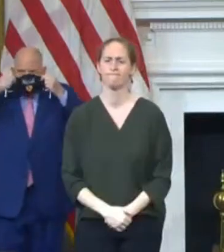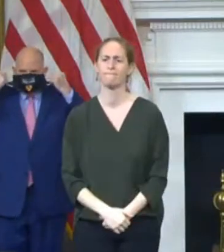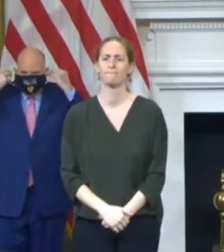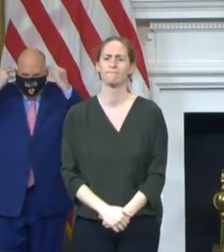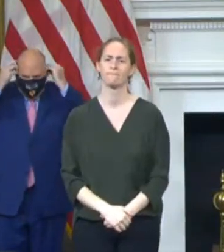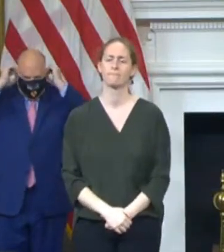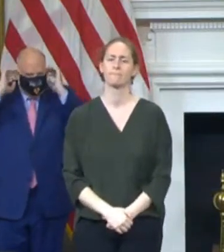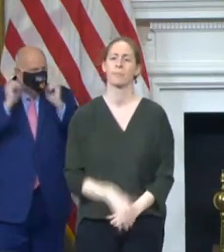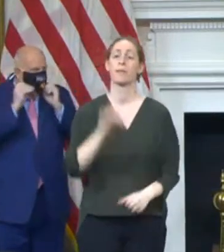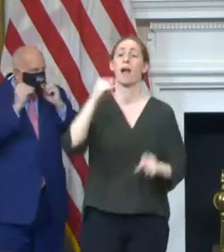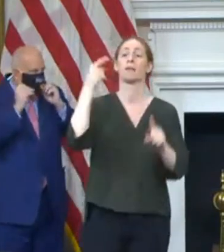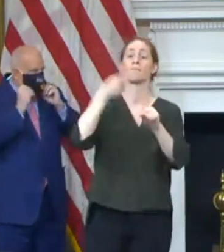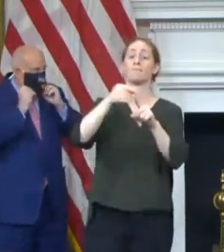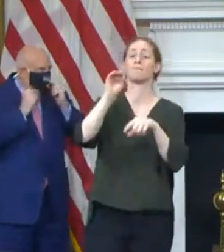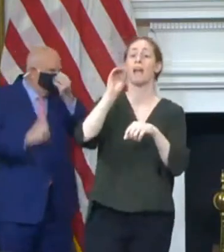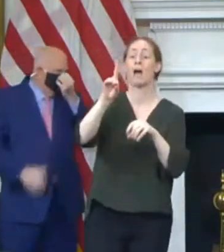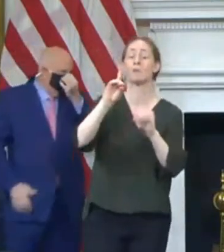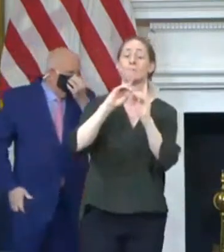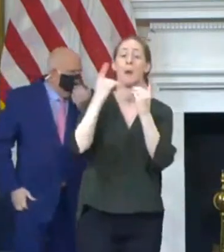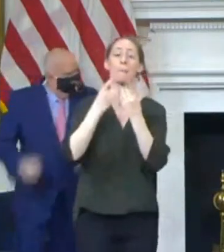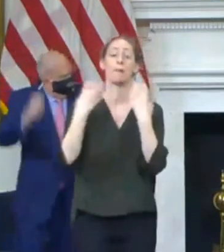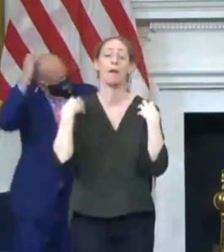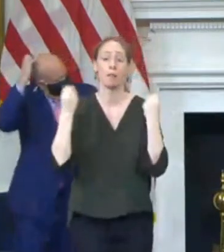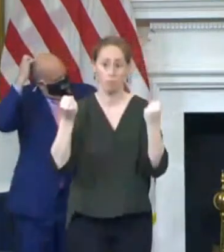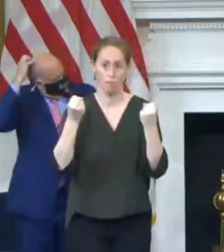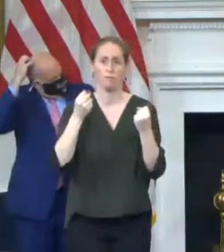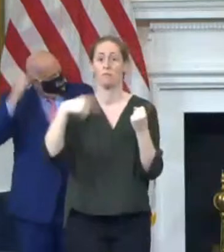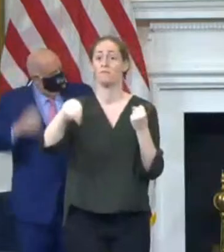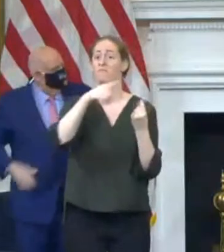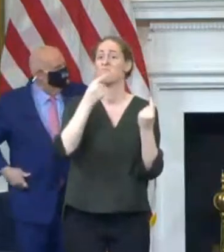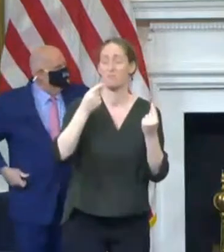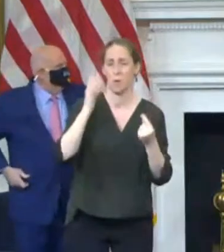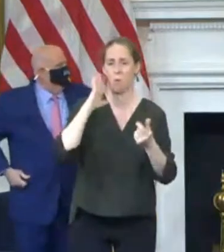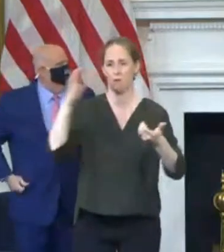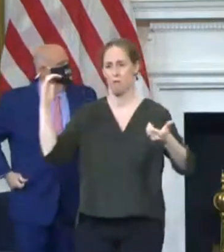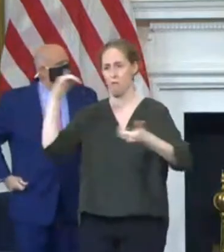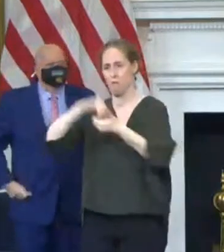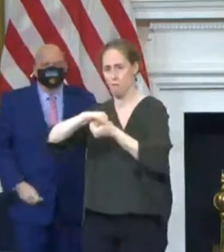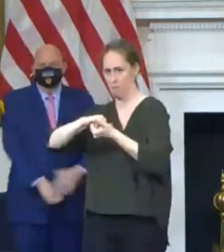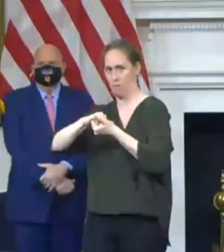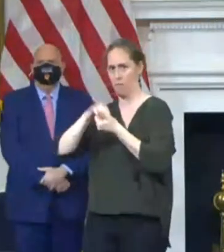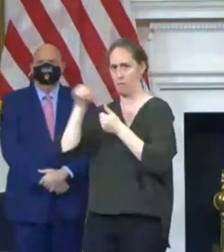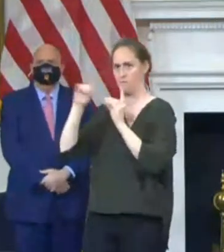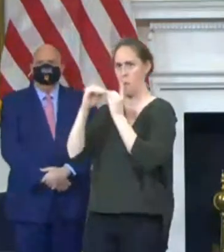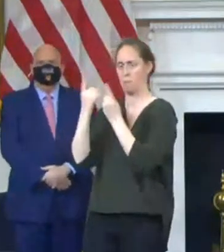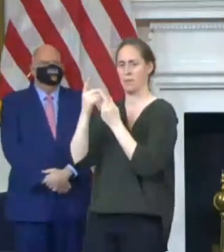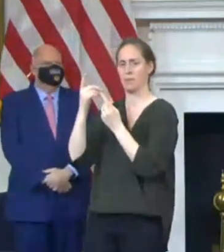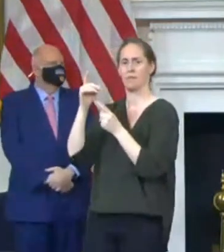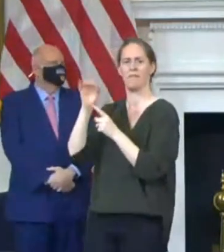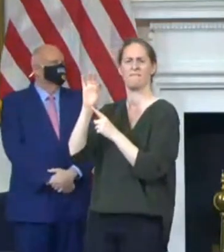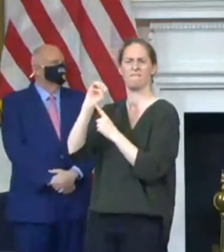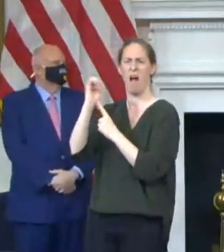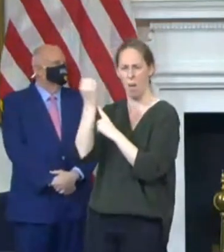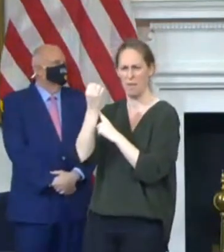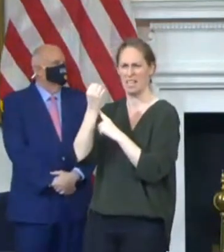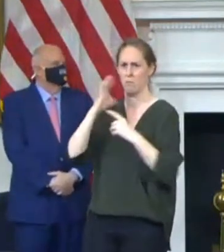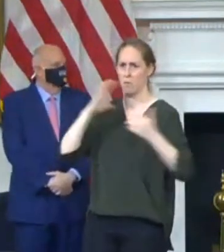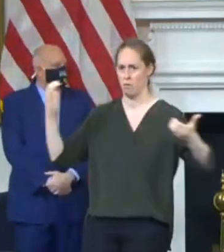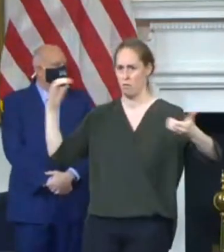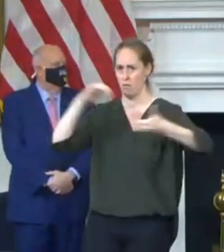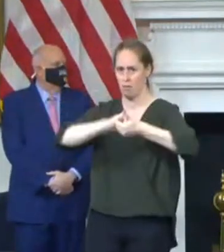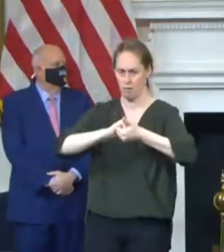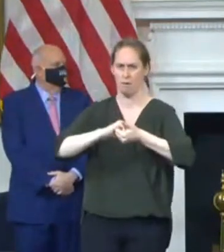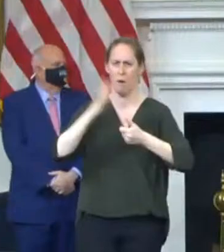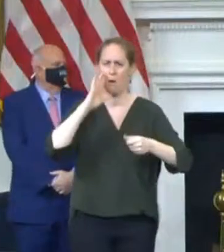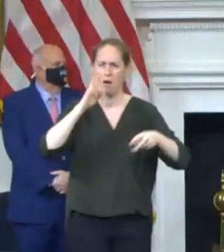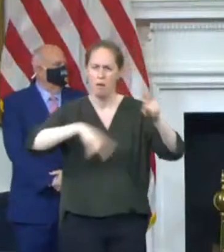Thank you. So the Maryland Department of Health has been working with the Maryland Department of Environment over the last several months on a